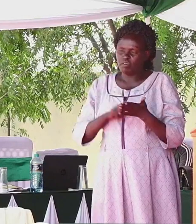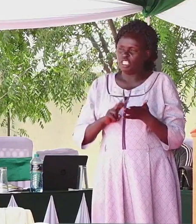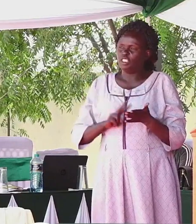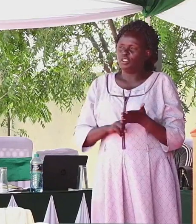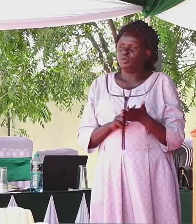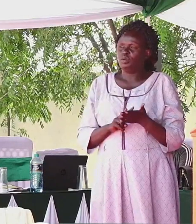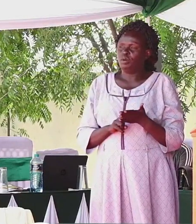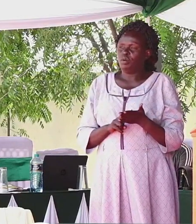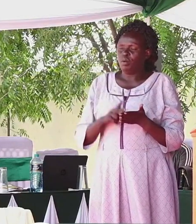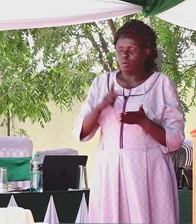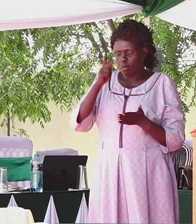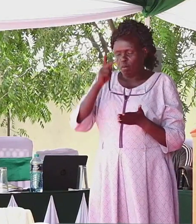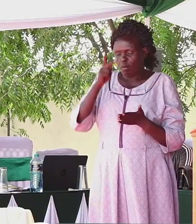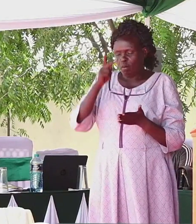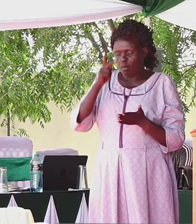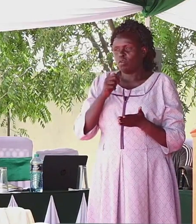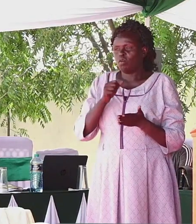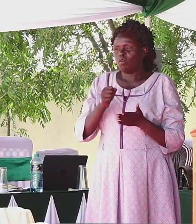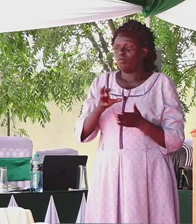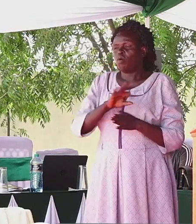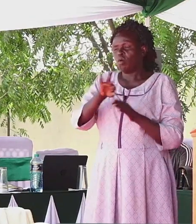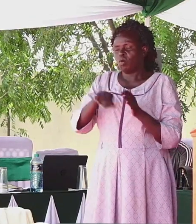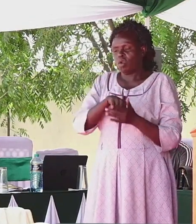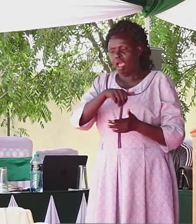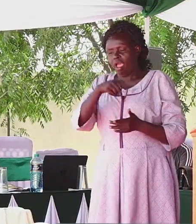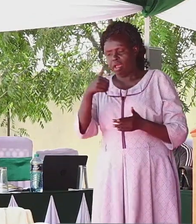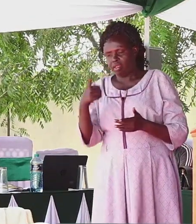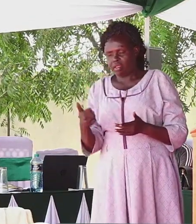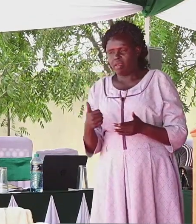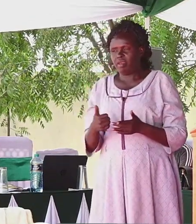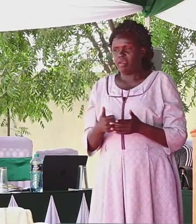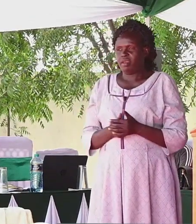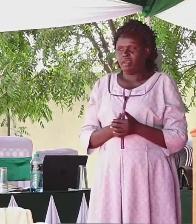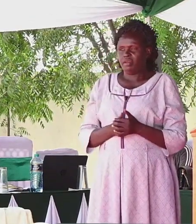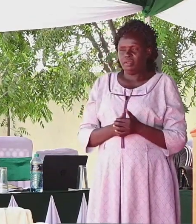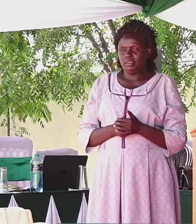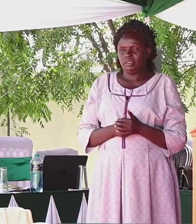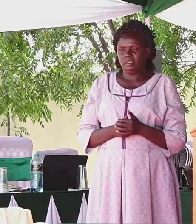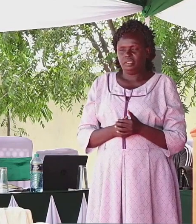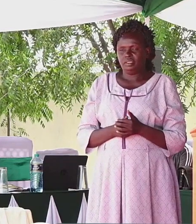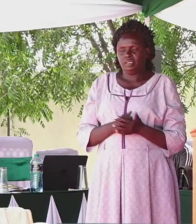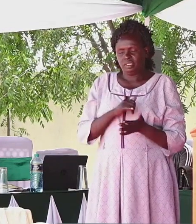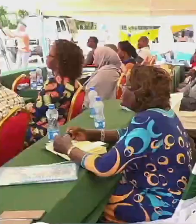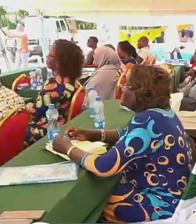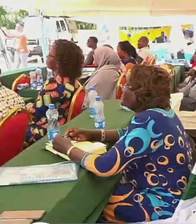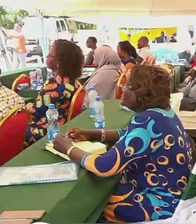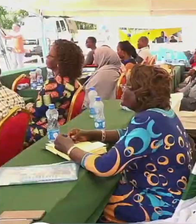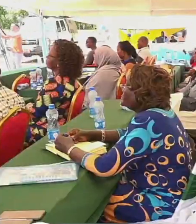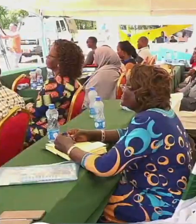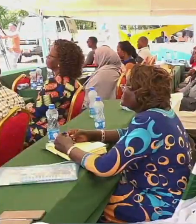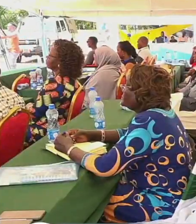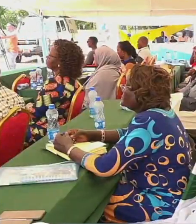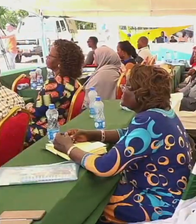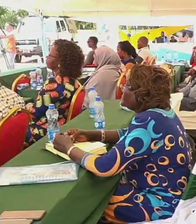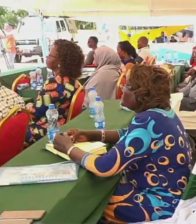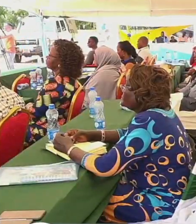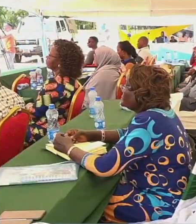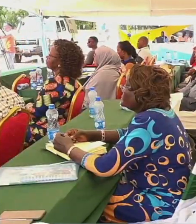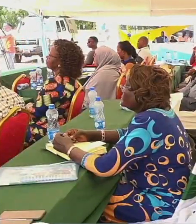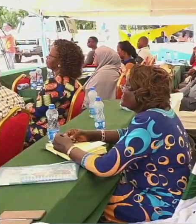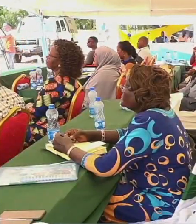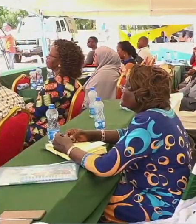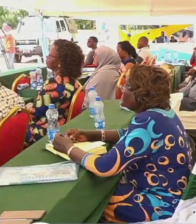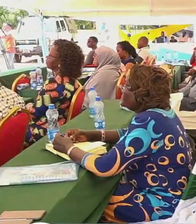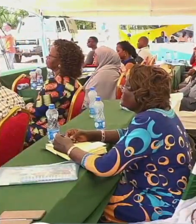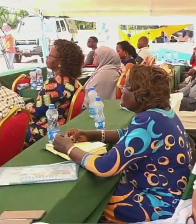the parent of all others. That's a quote by Cicero. It is my humble